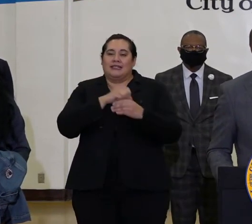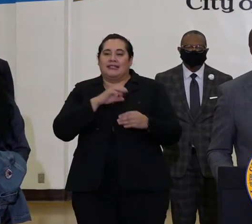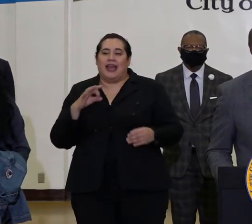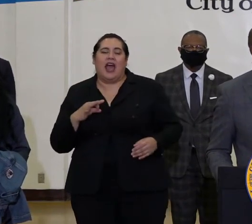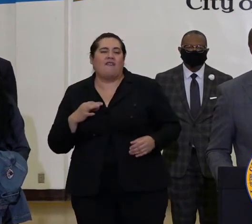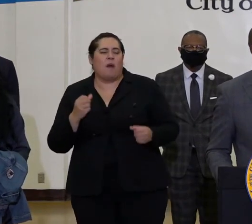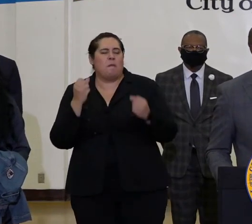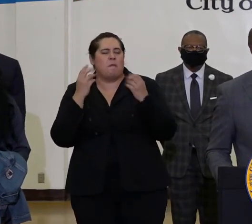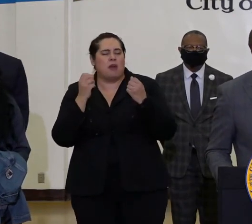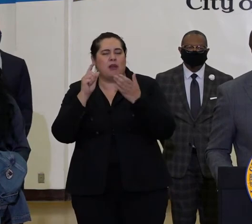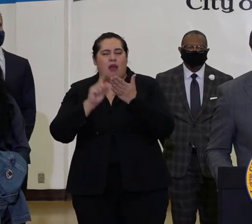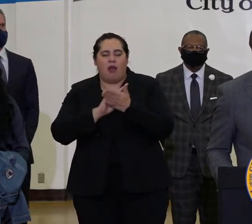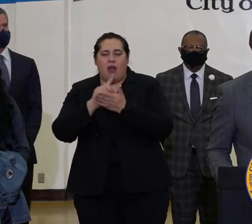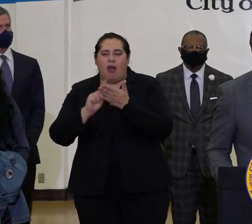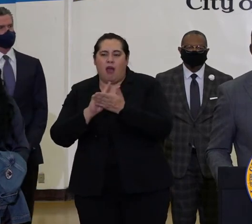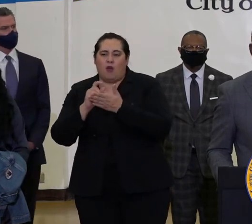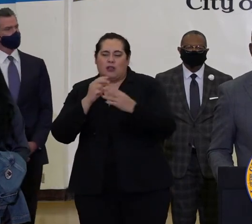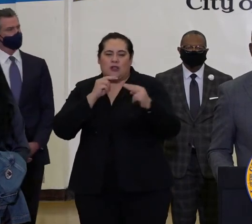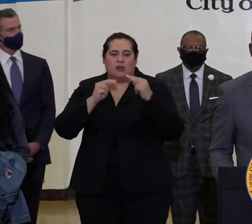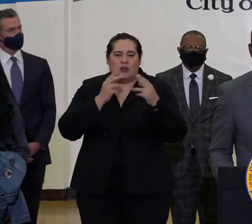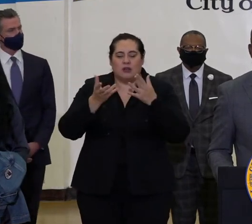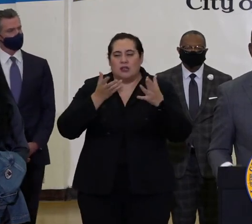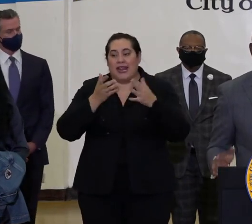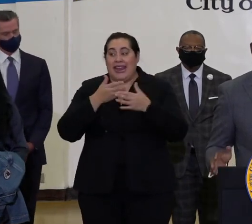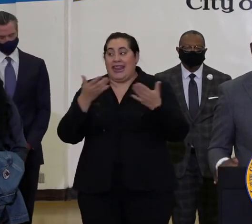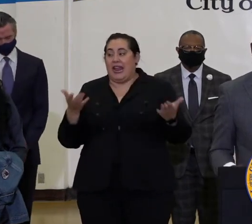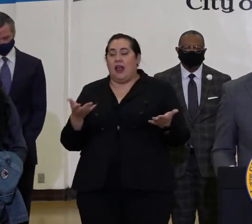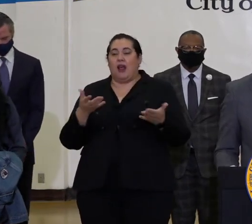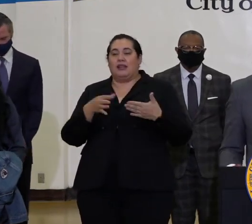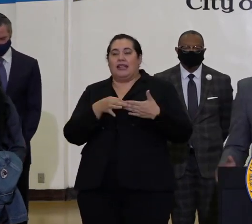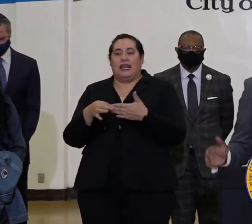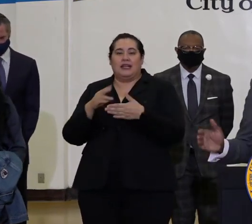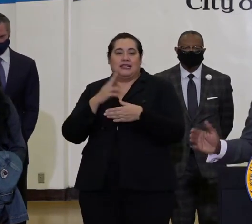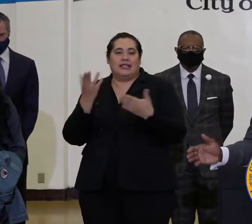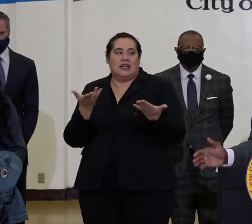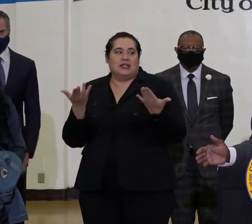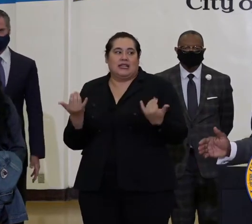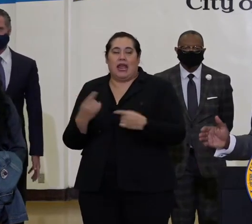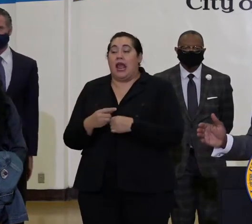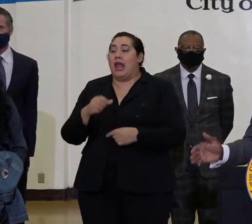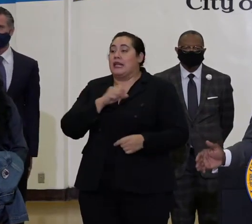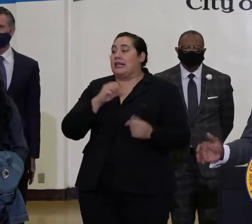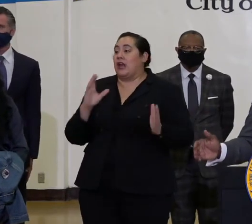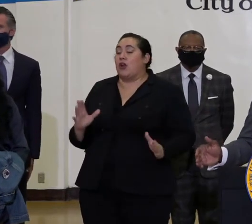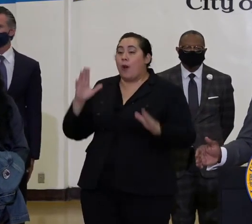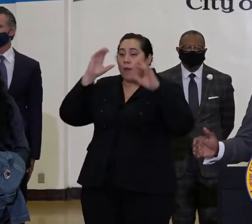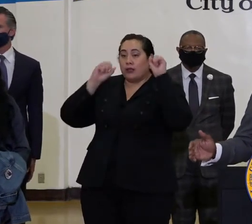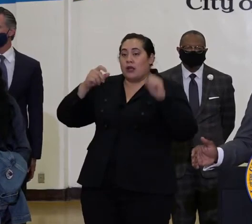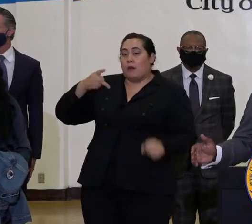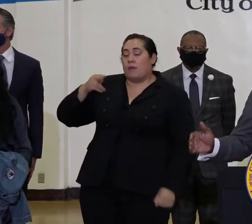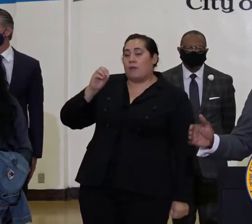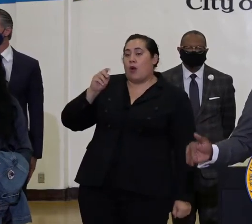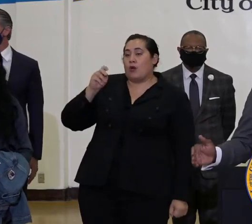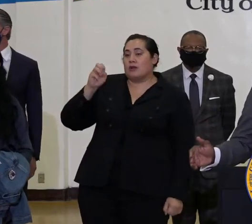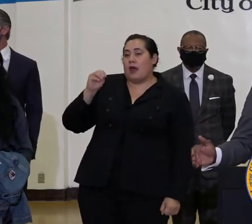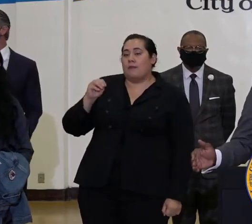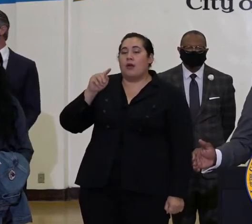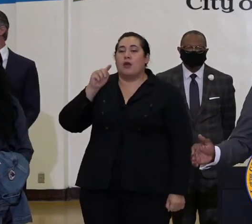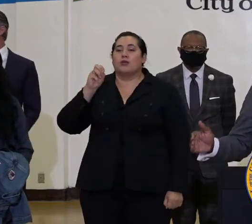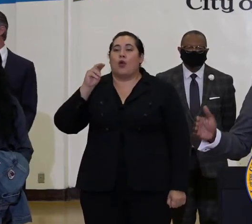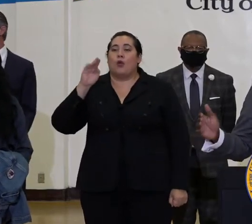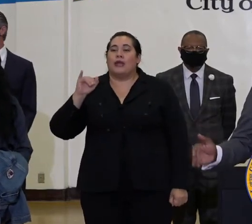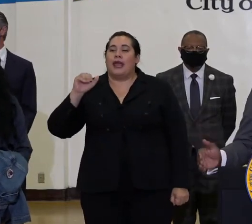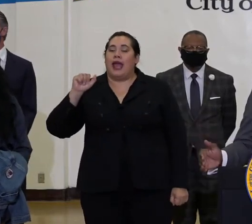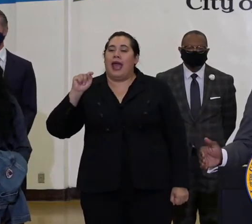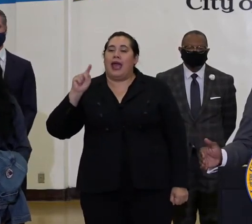in tremendous hours of negotiation to get us where we are today. Senator President Pro Tem Toni Atkins could not be